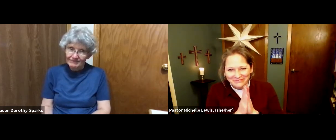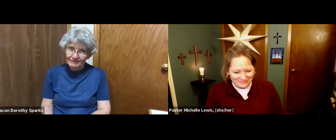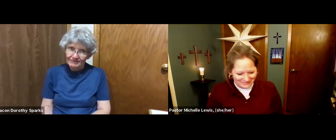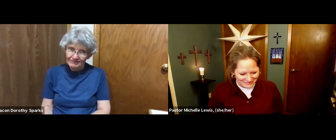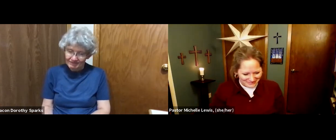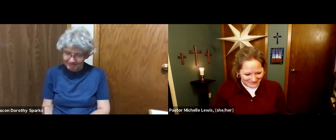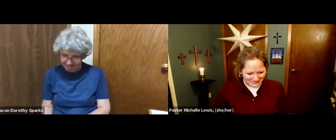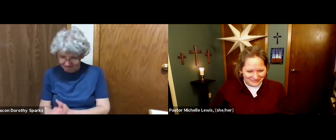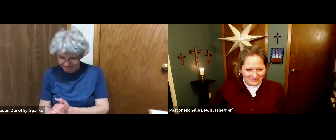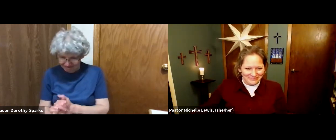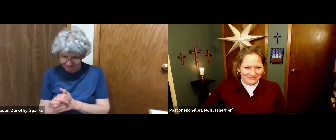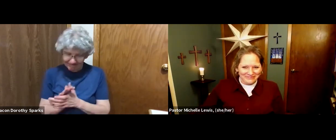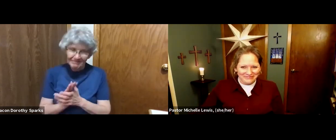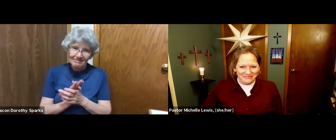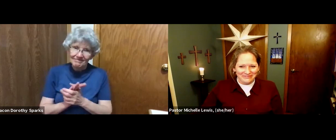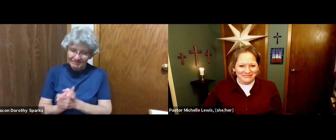Amen.